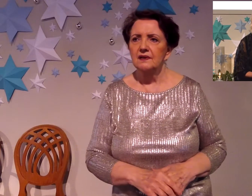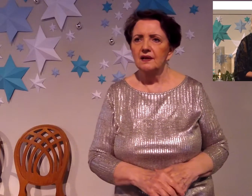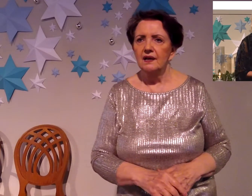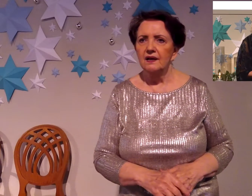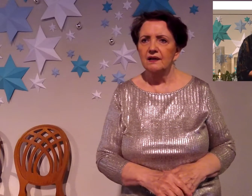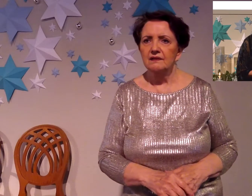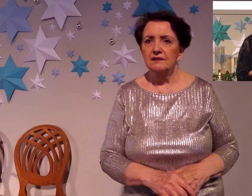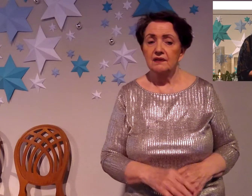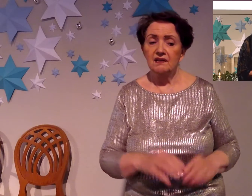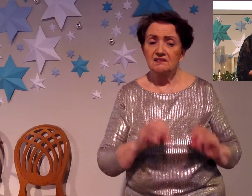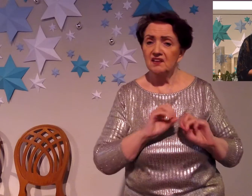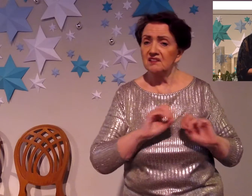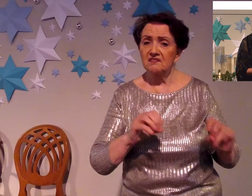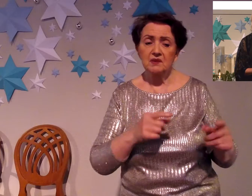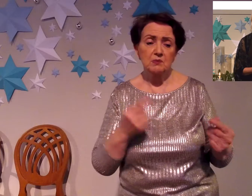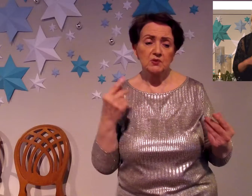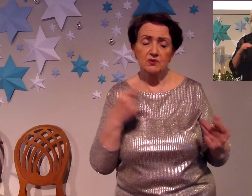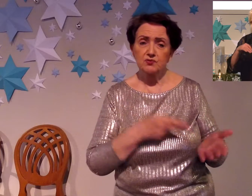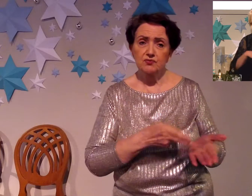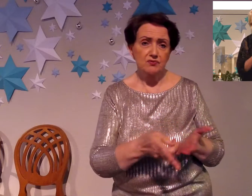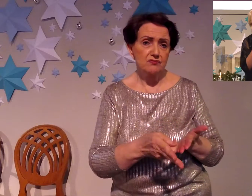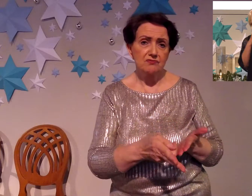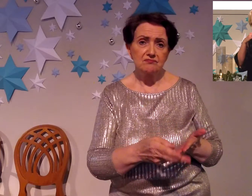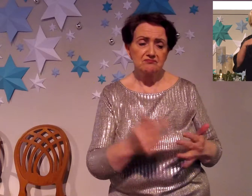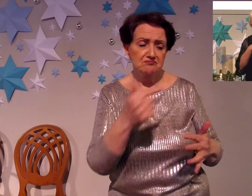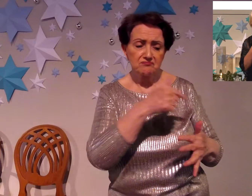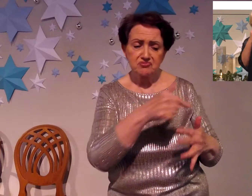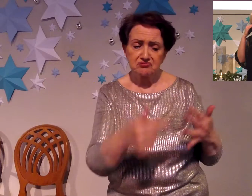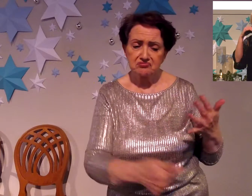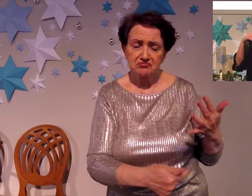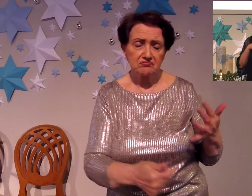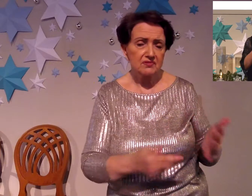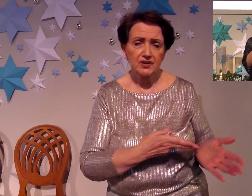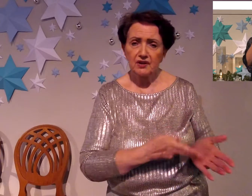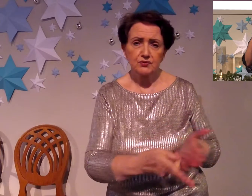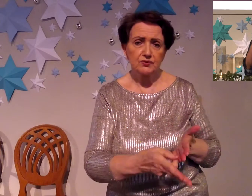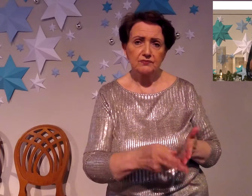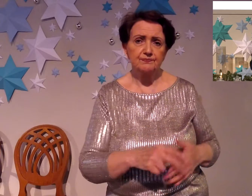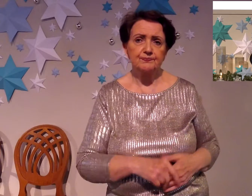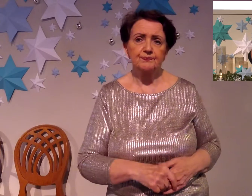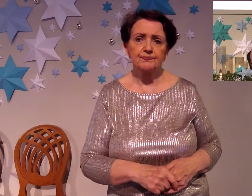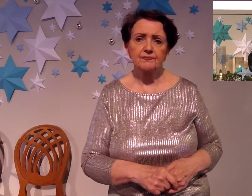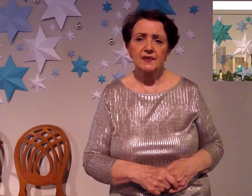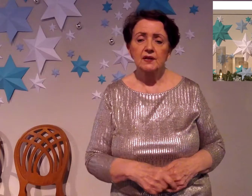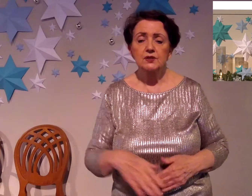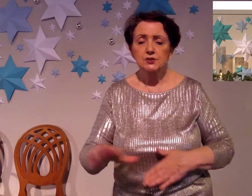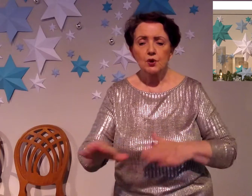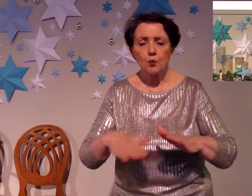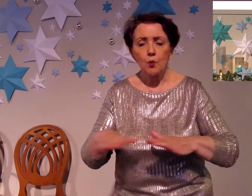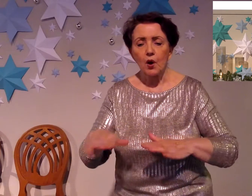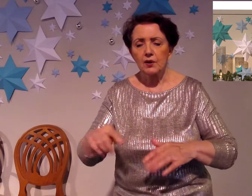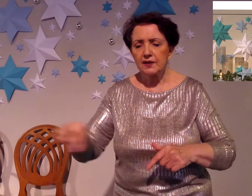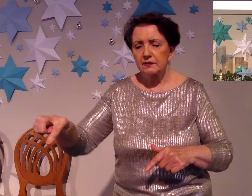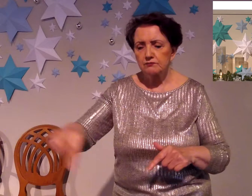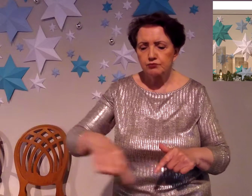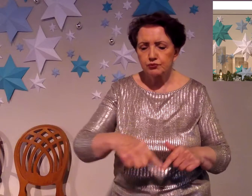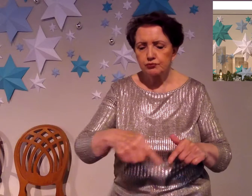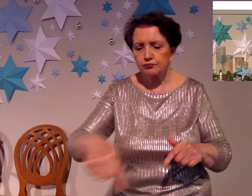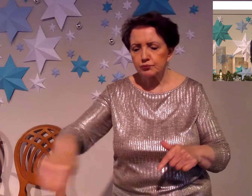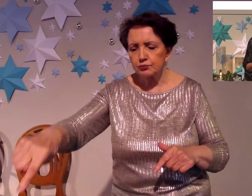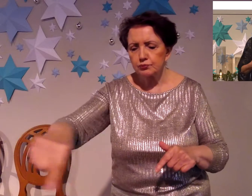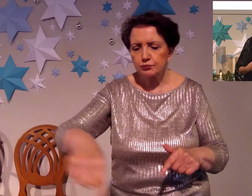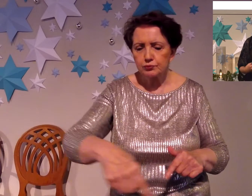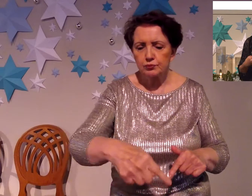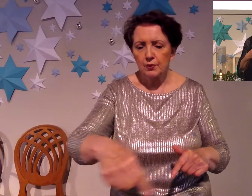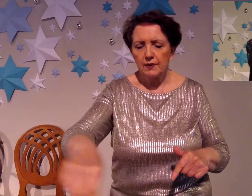None of them are the truth. And so the walking in the labyrinth, in these elaborate circuits that take us closer to the center